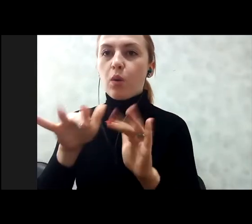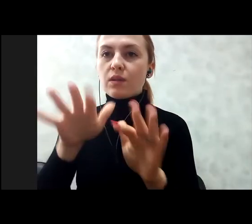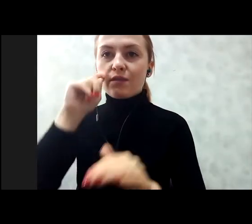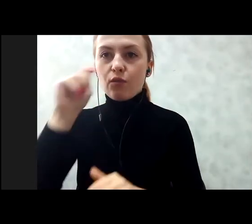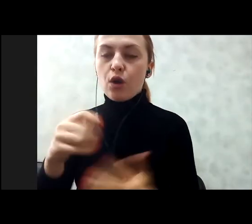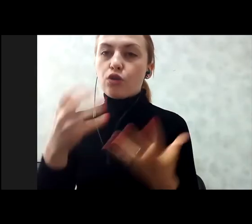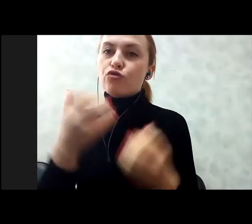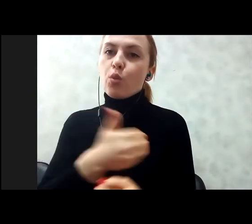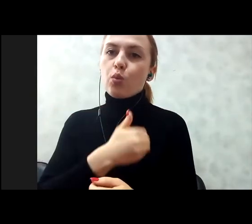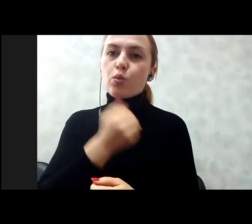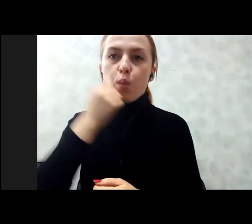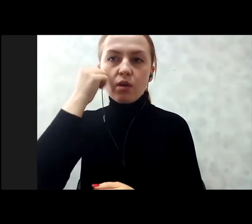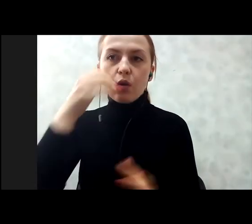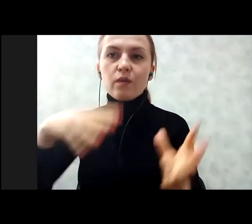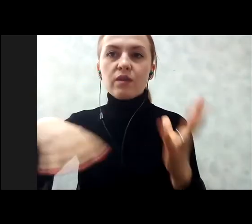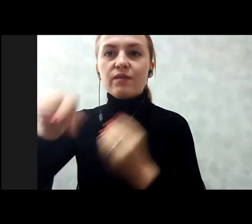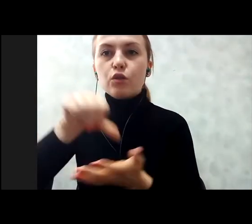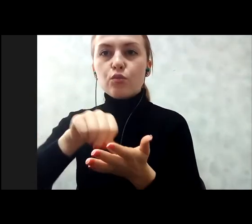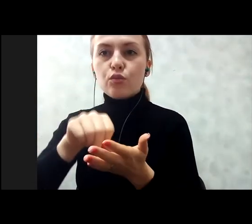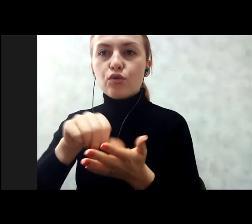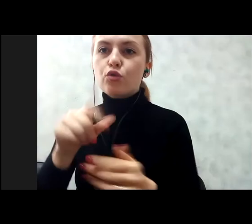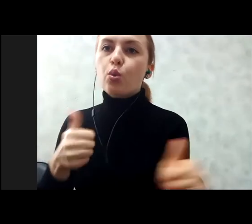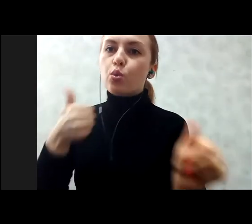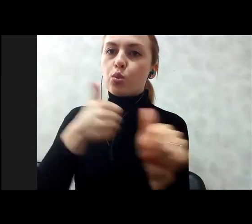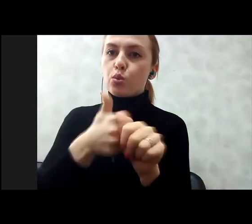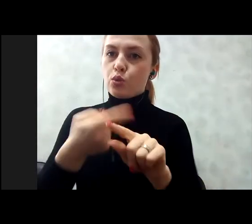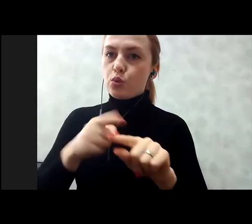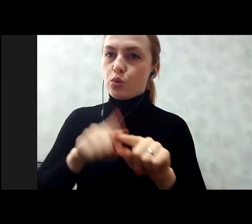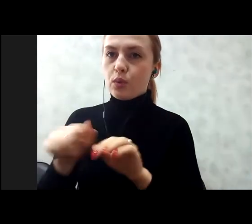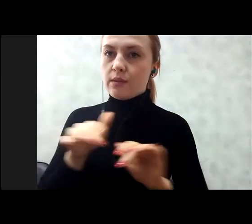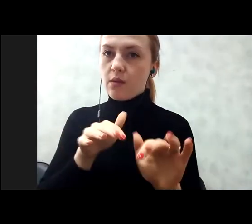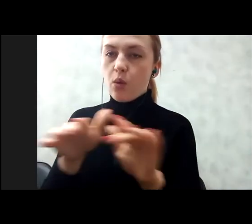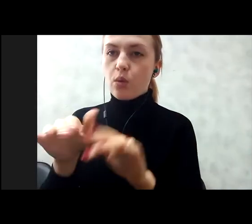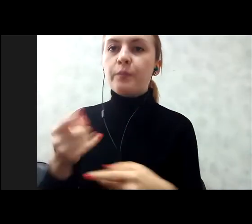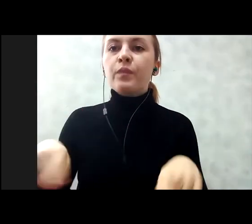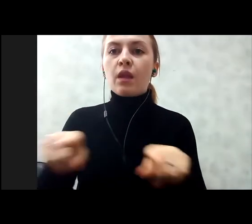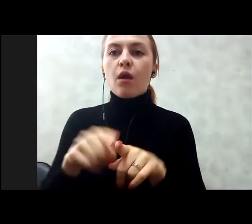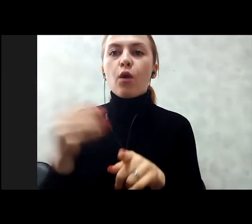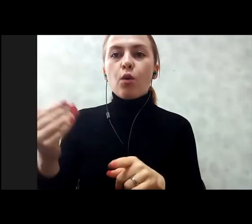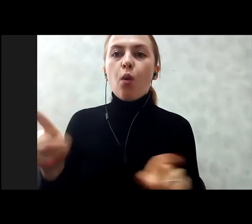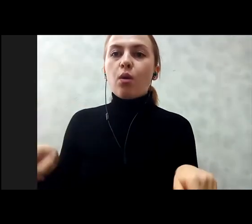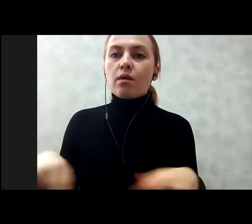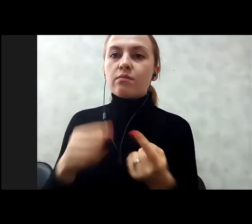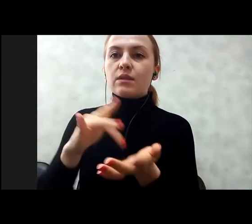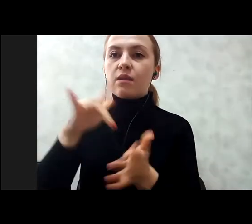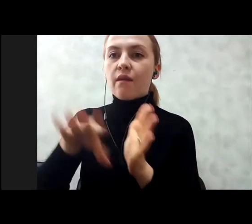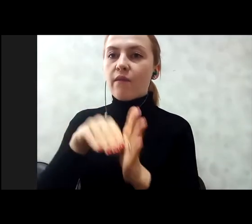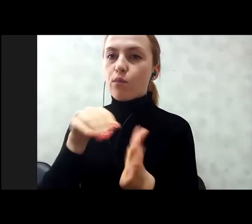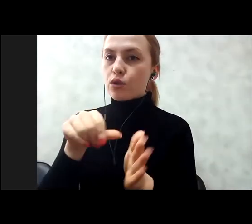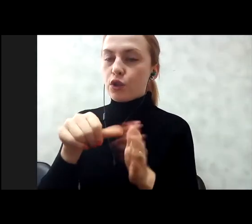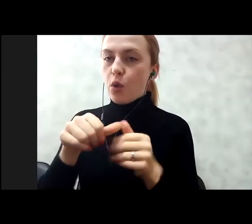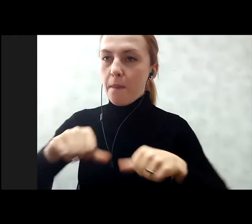propose certain solutions so that we could move forward. I would like to thank all of the participants and